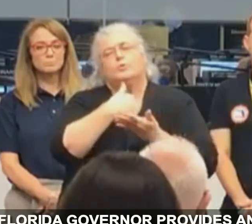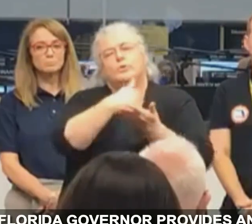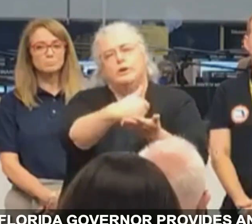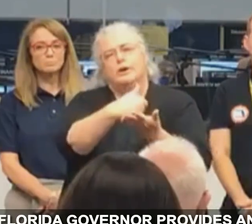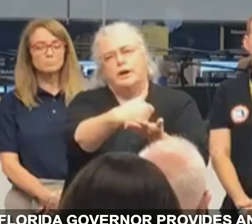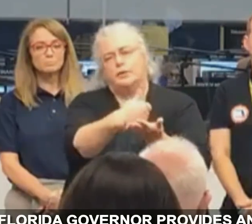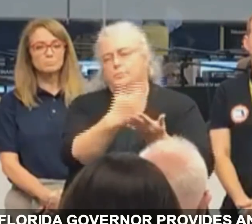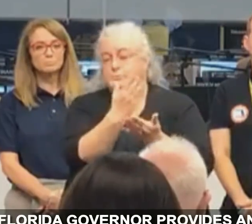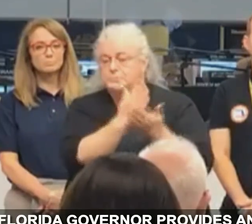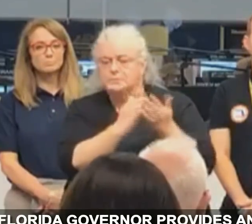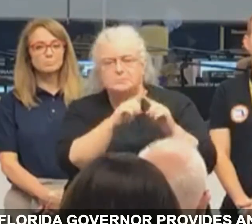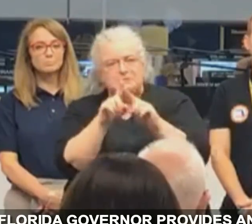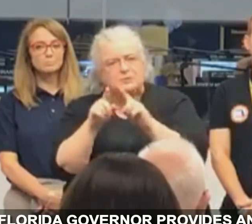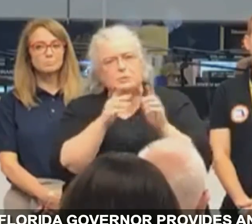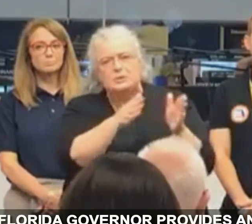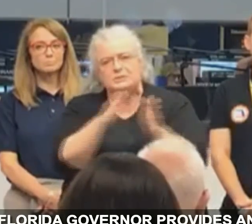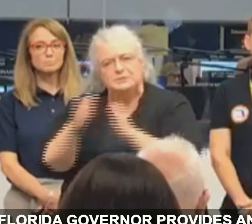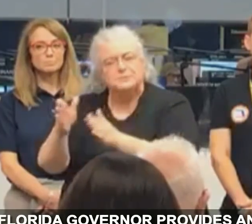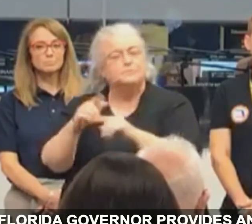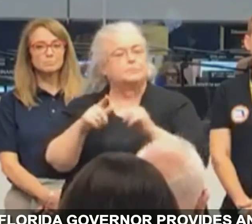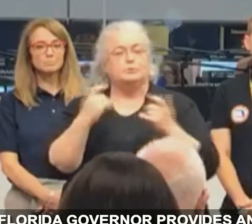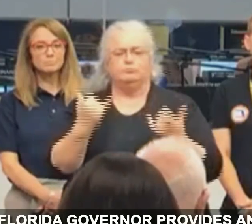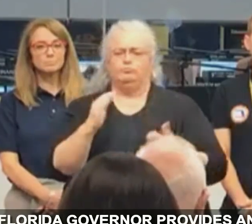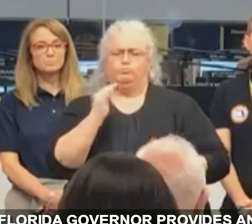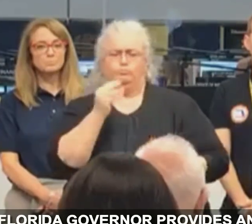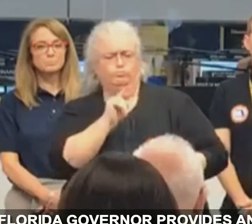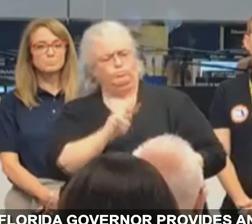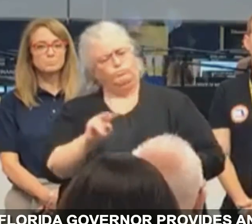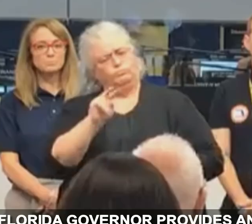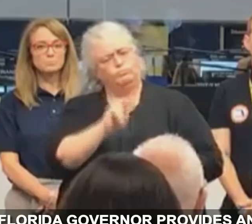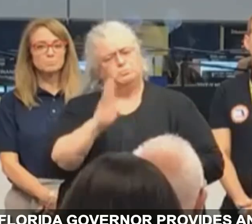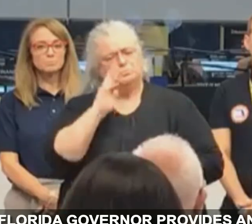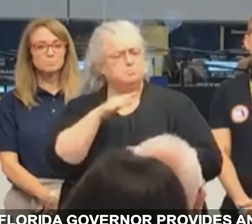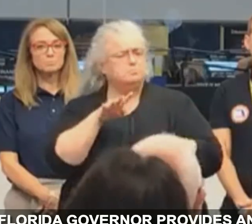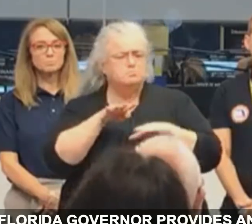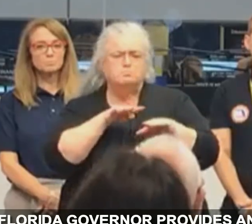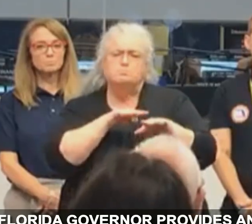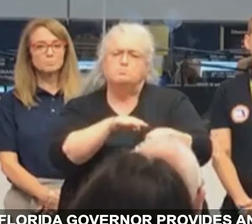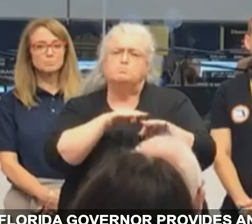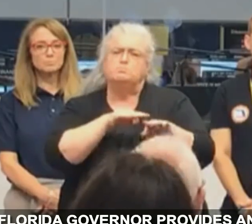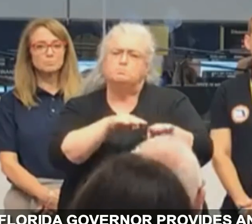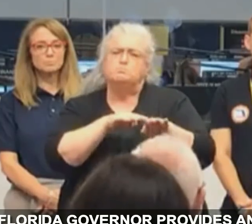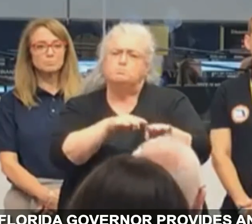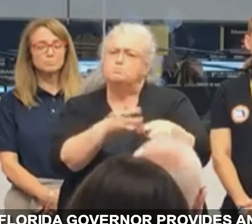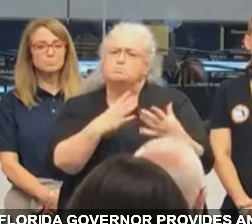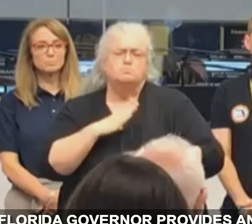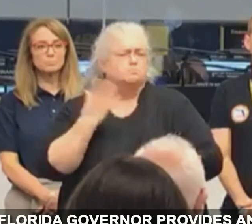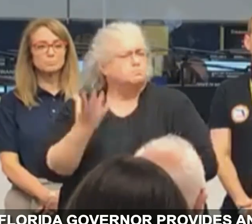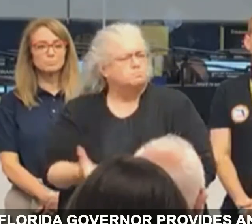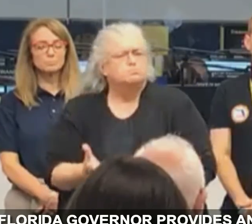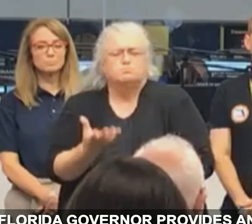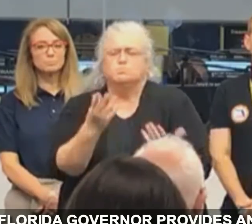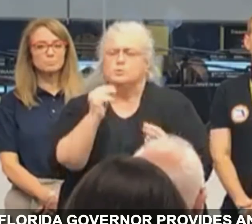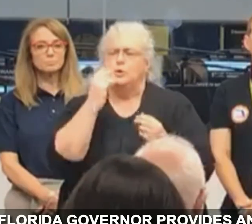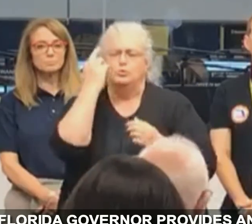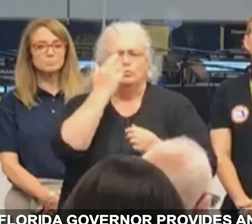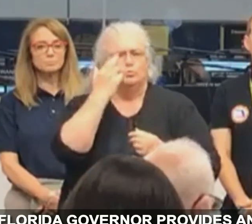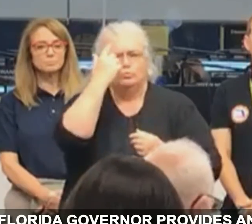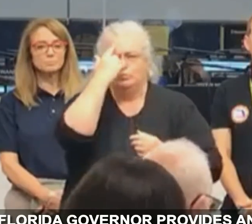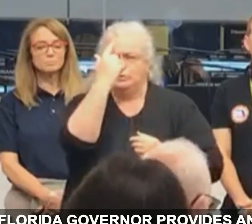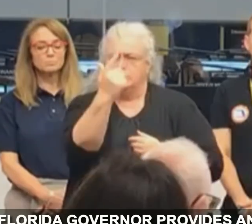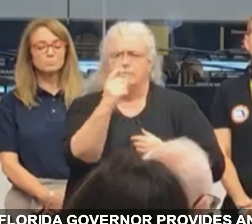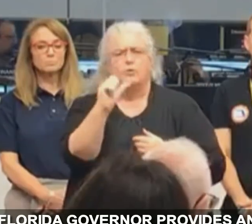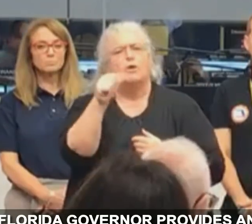that. However, at this point, we do not see any abnormal traffic on the roadways, and so those